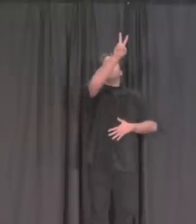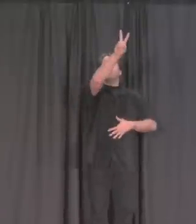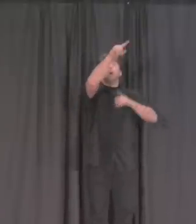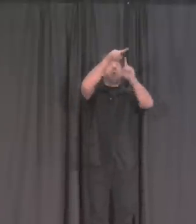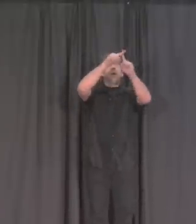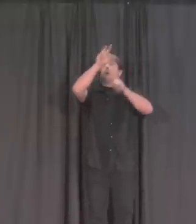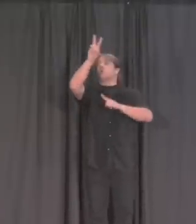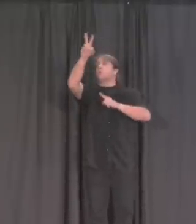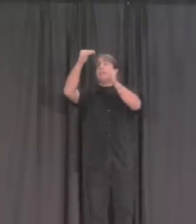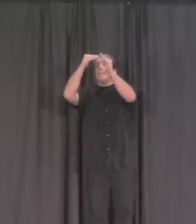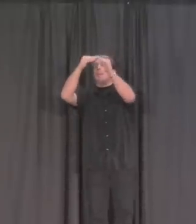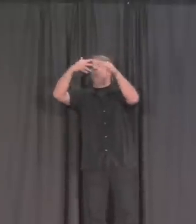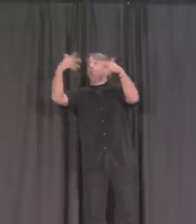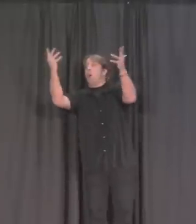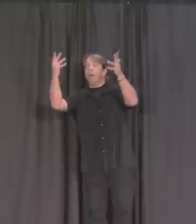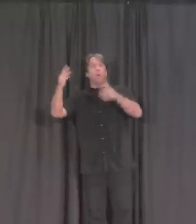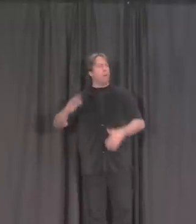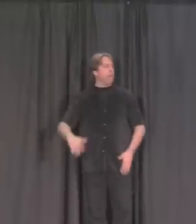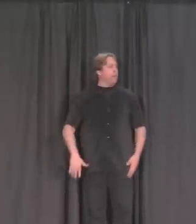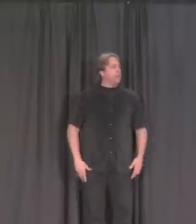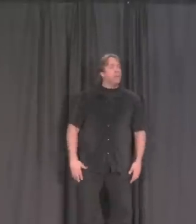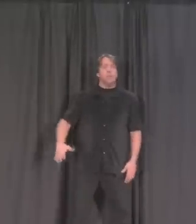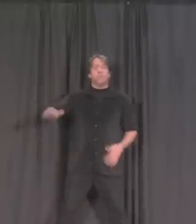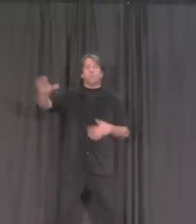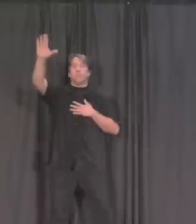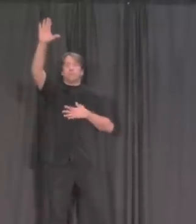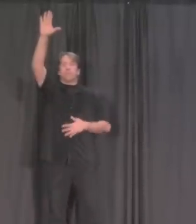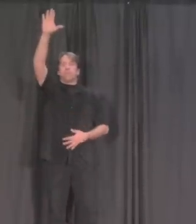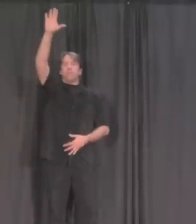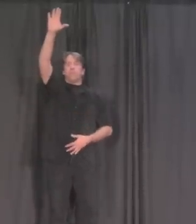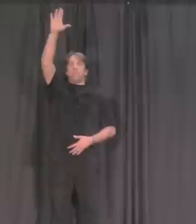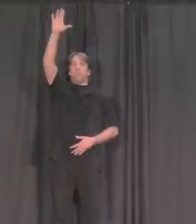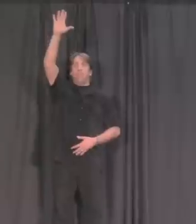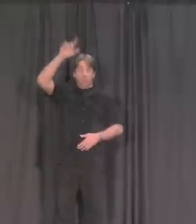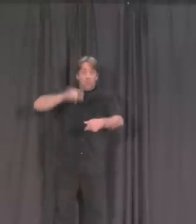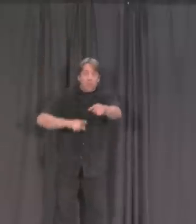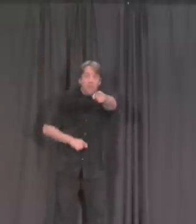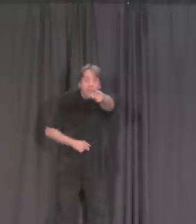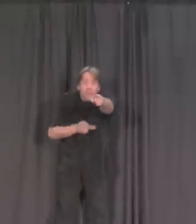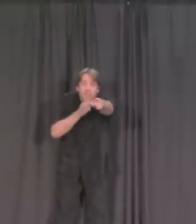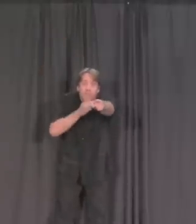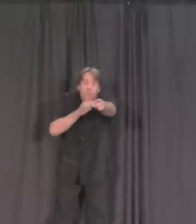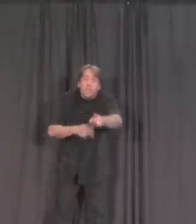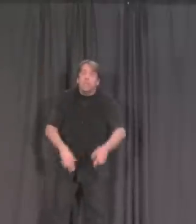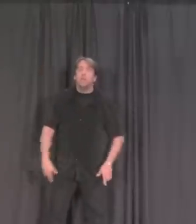day, the teacher wrote on the board, 2 + 2. And I knew the answer. She said,